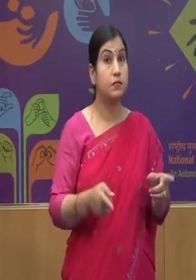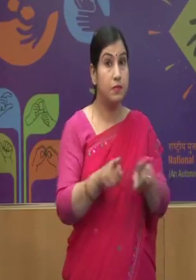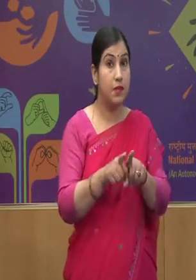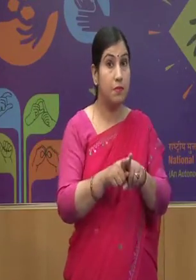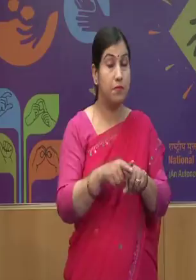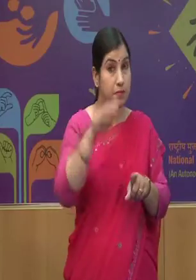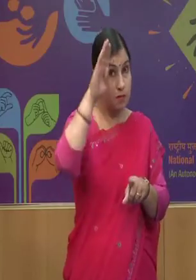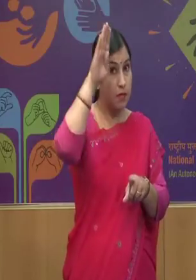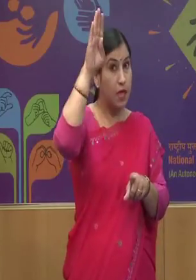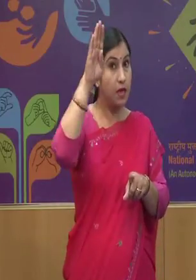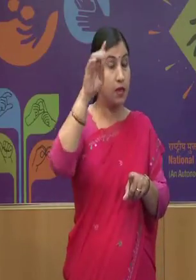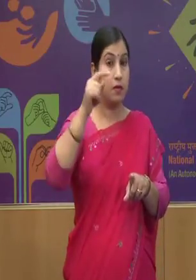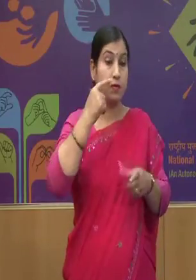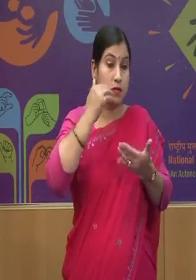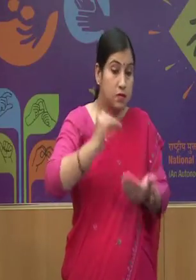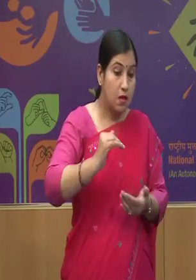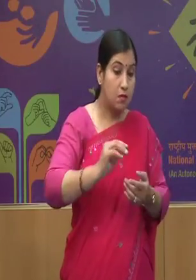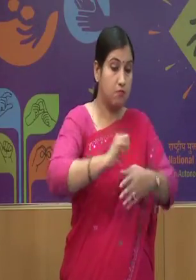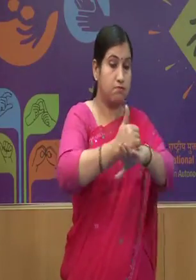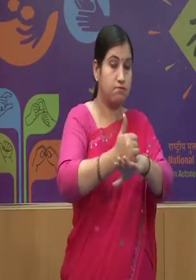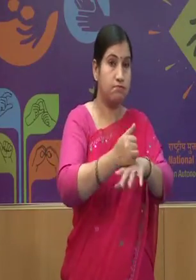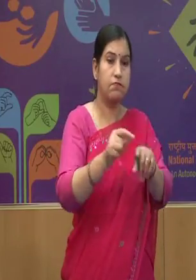Monarchies were thrown away in countries like Russia,